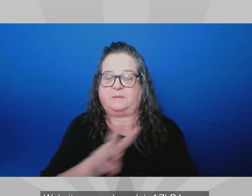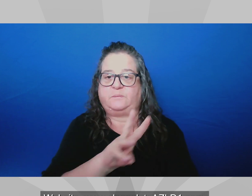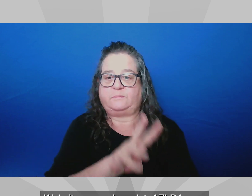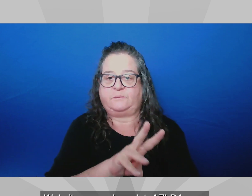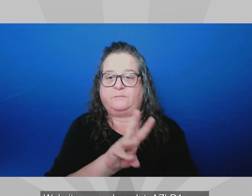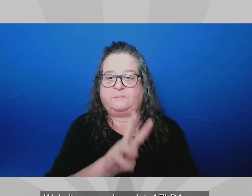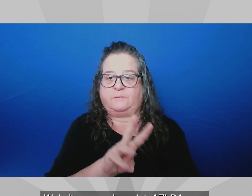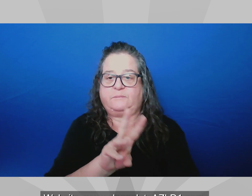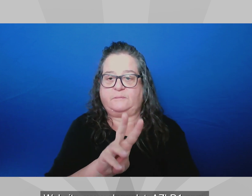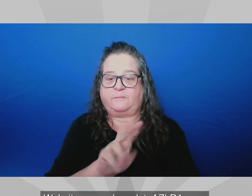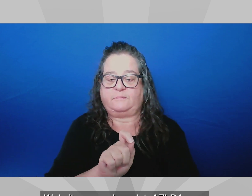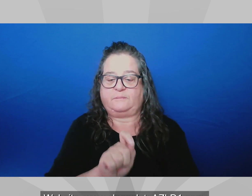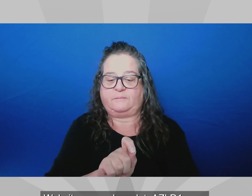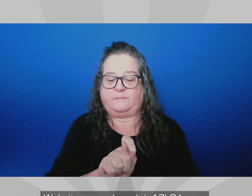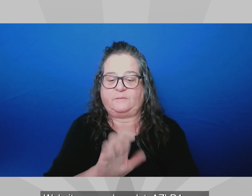Website